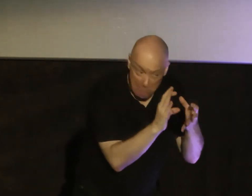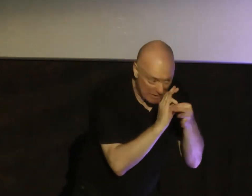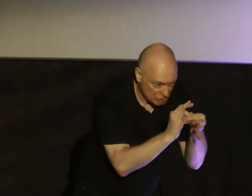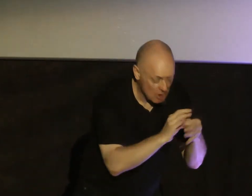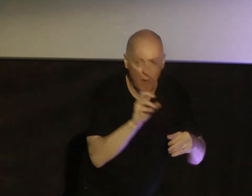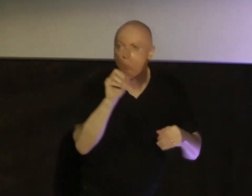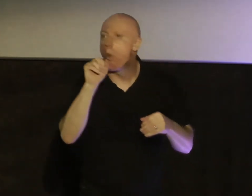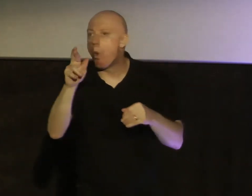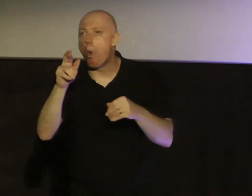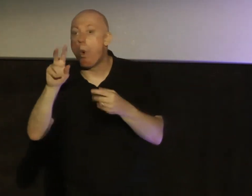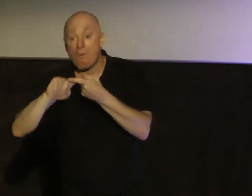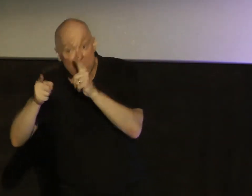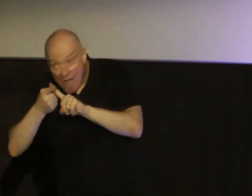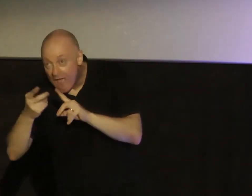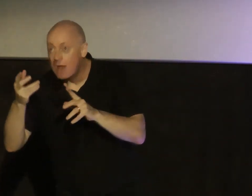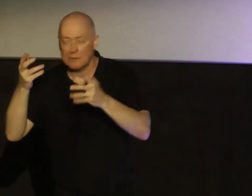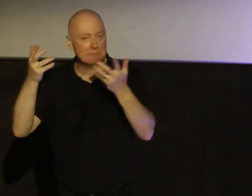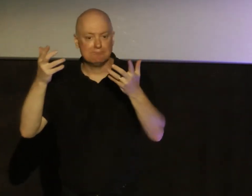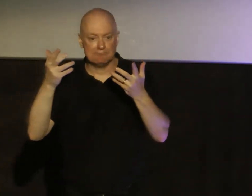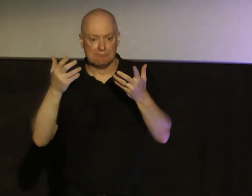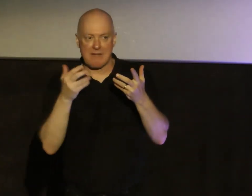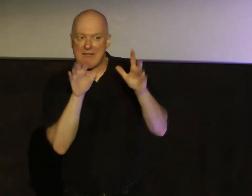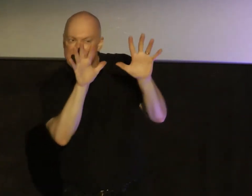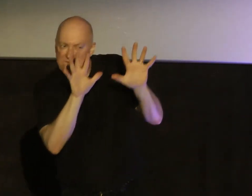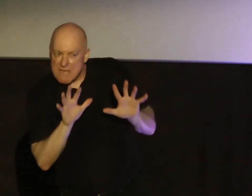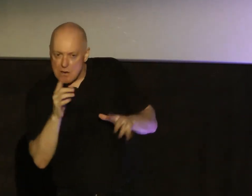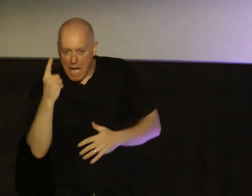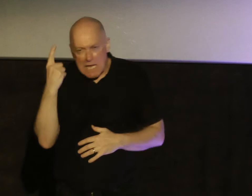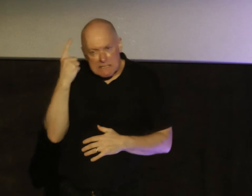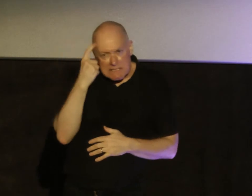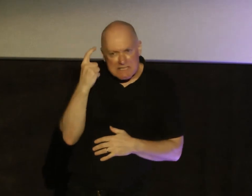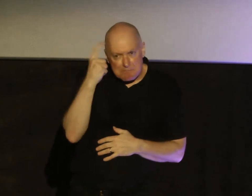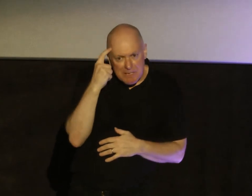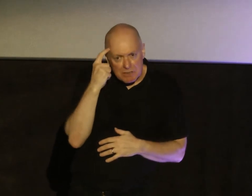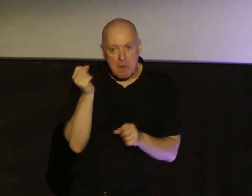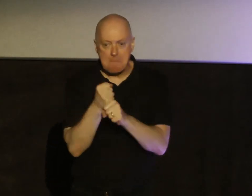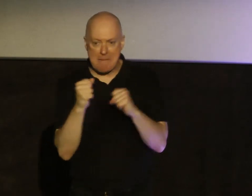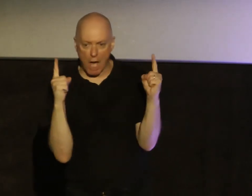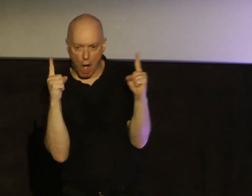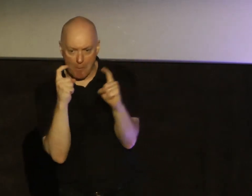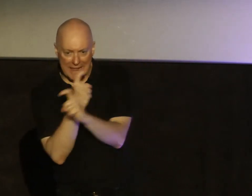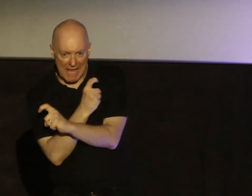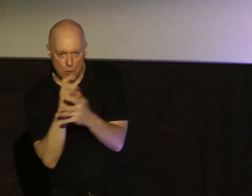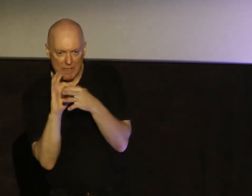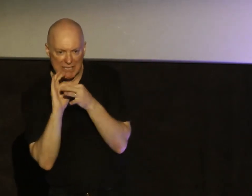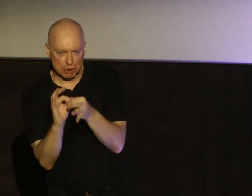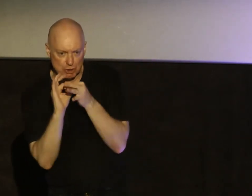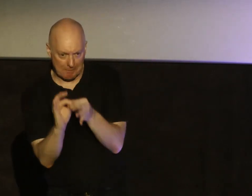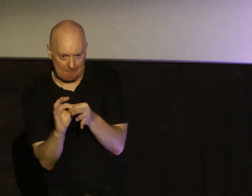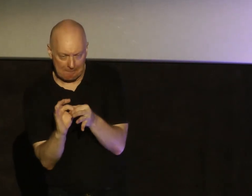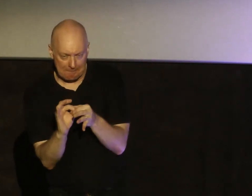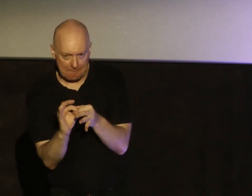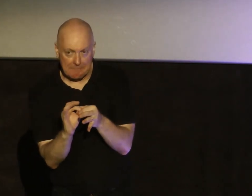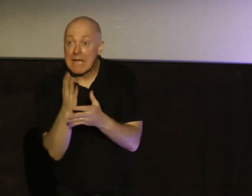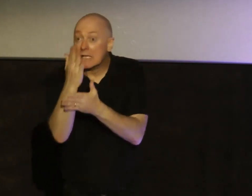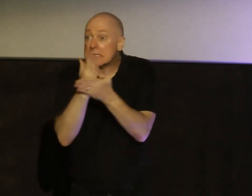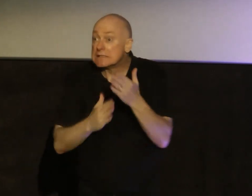whether it's friendships, fear and suspicion complicate things. But some of you will